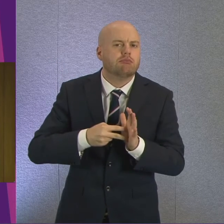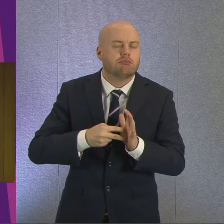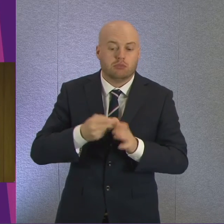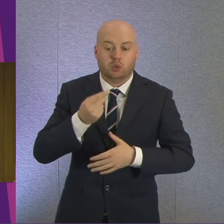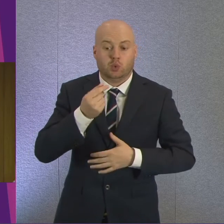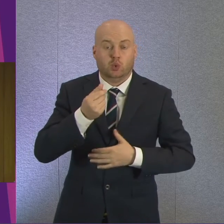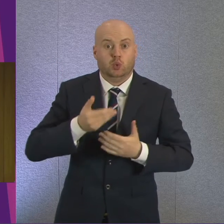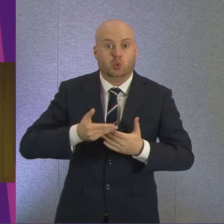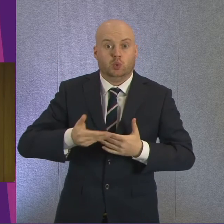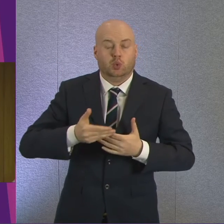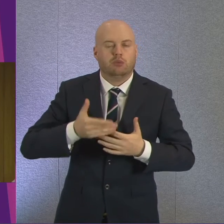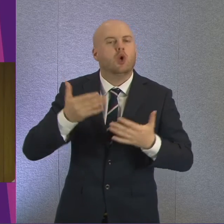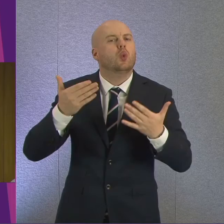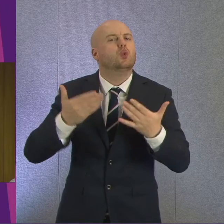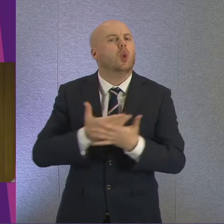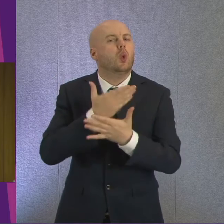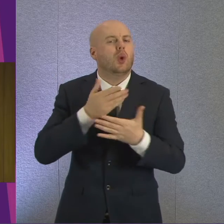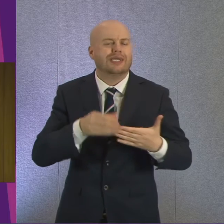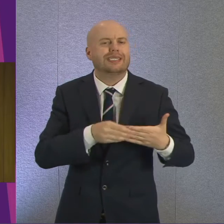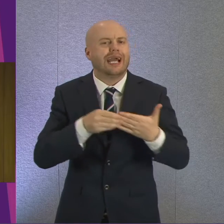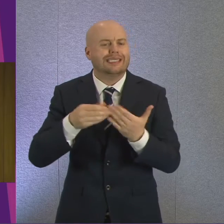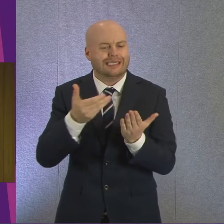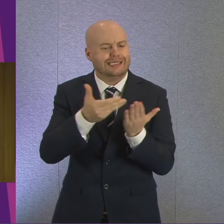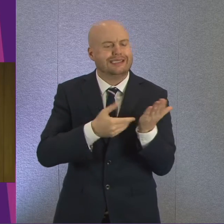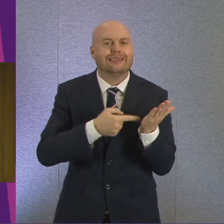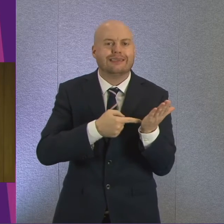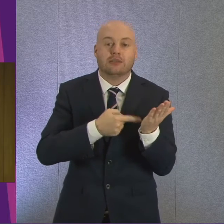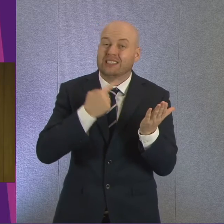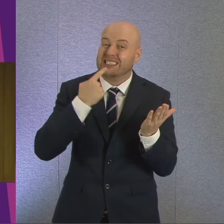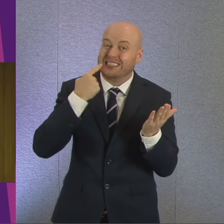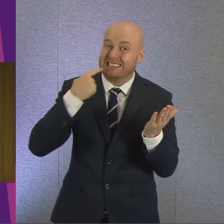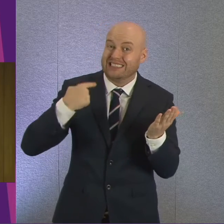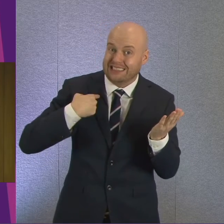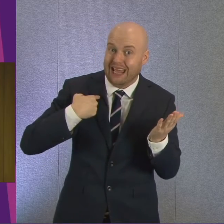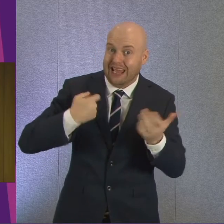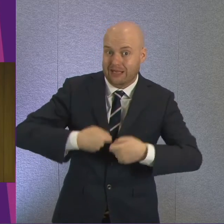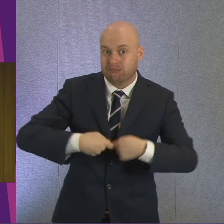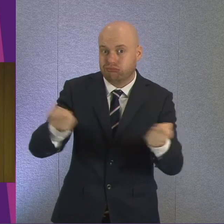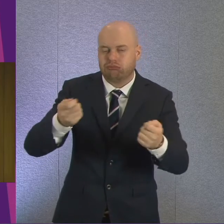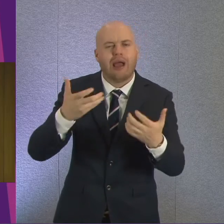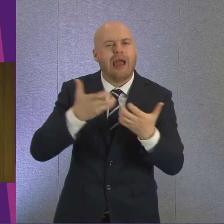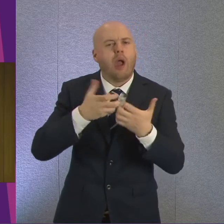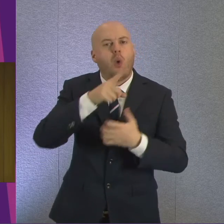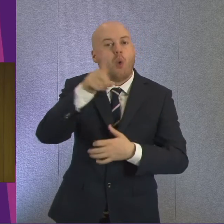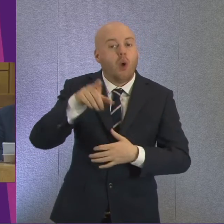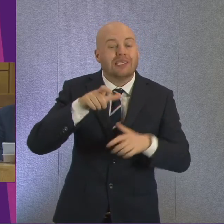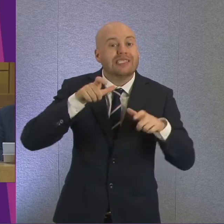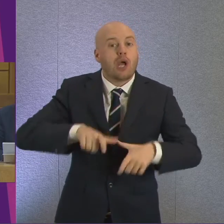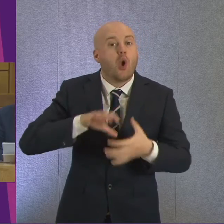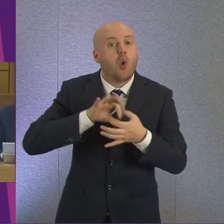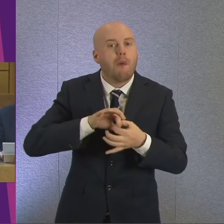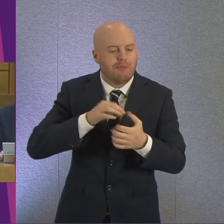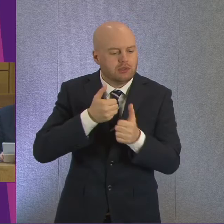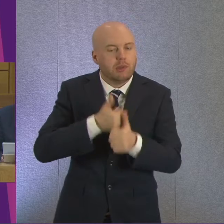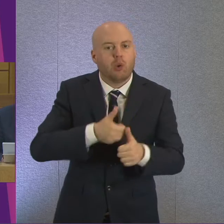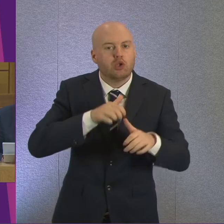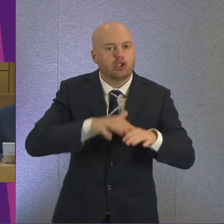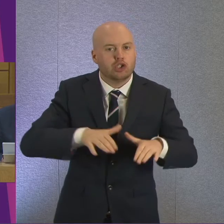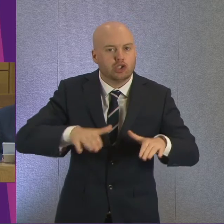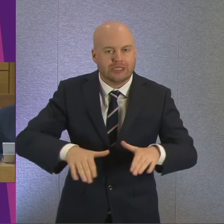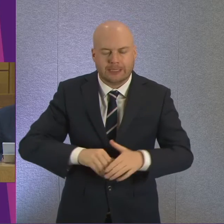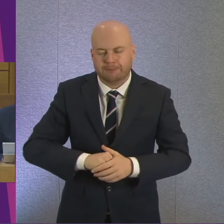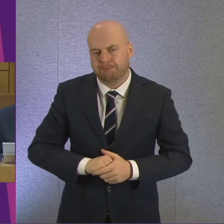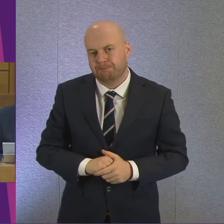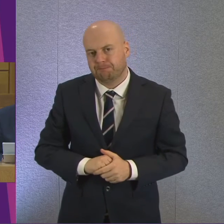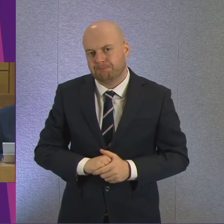published yesterday to support the home learning of children and young people in the new term. Ian Gray. Well,